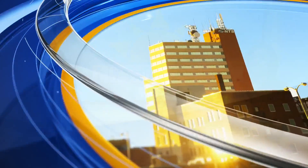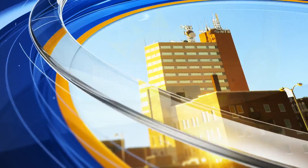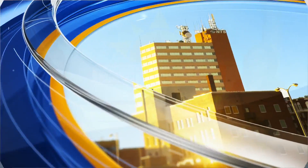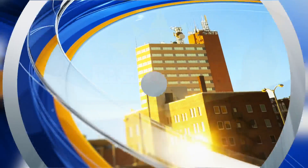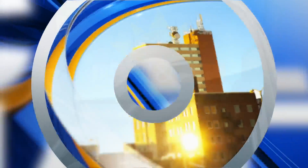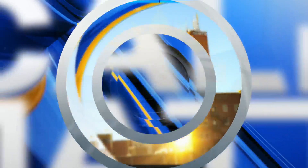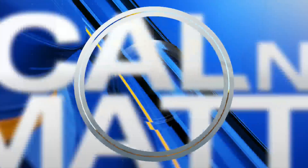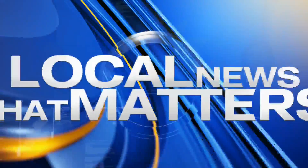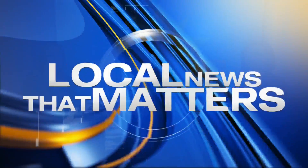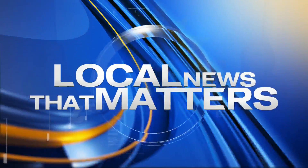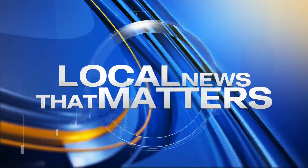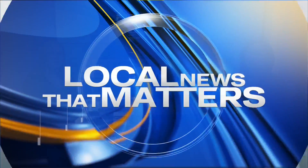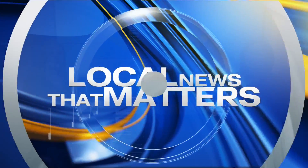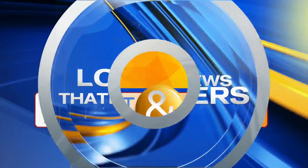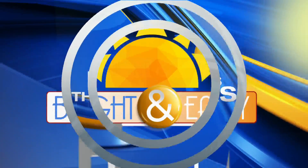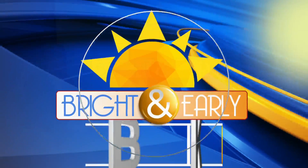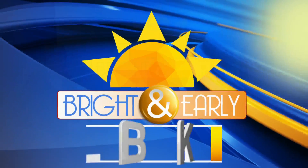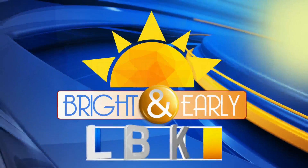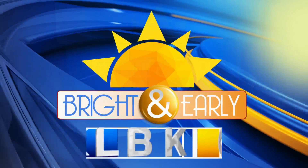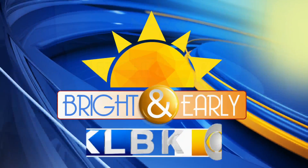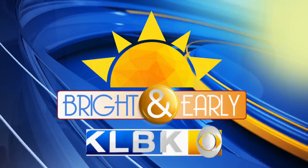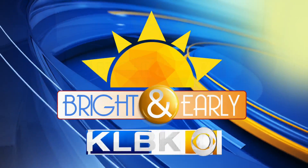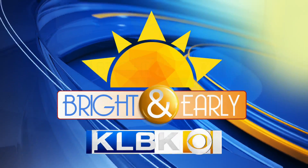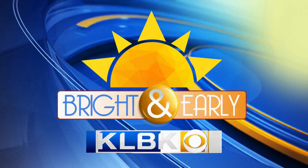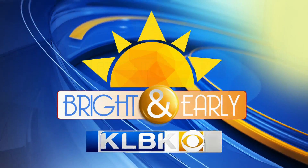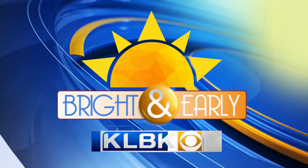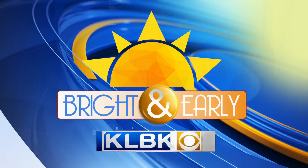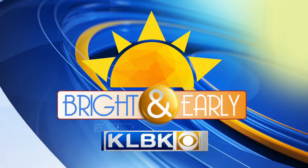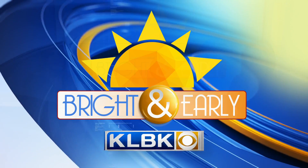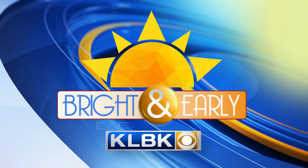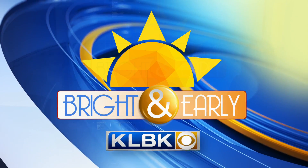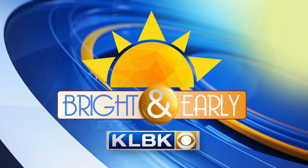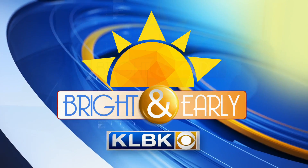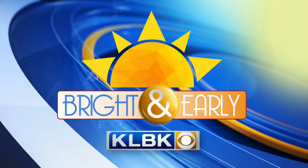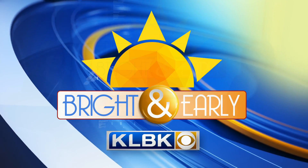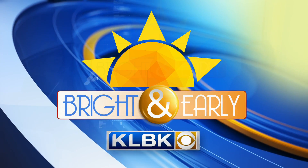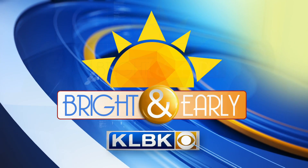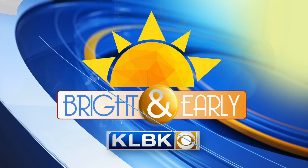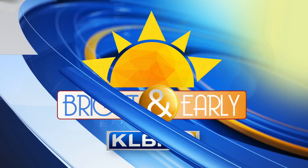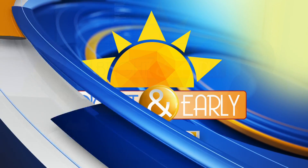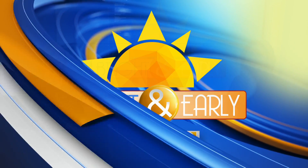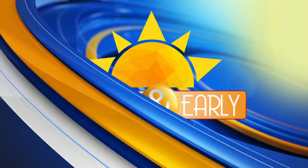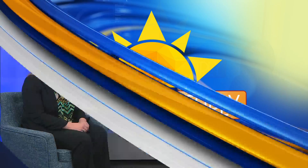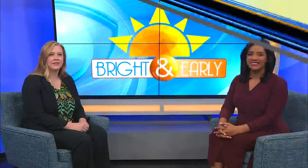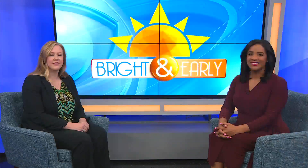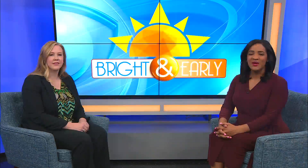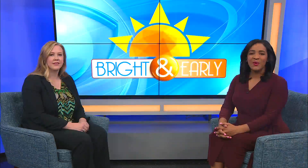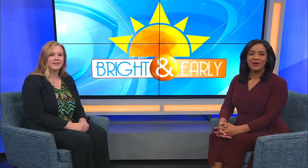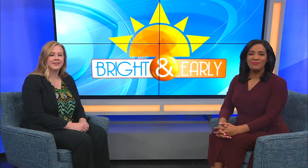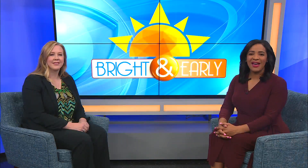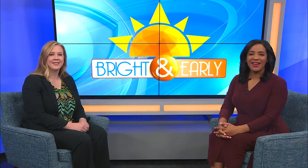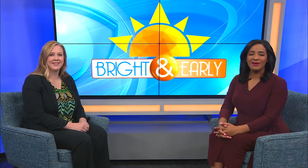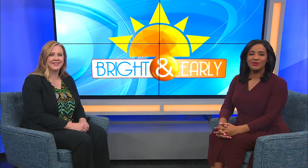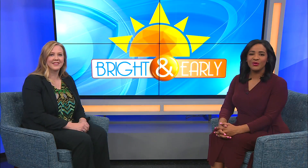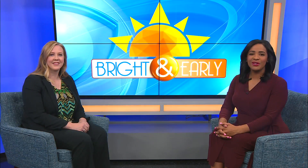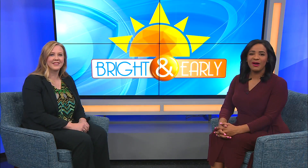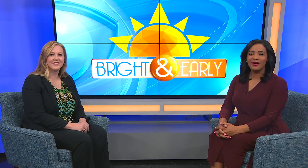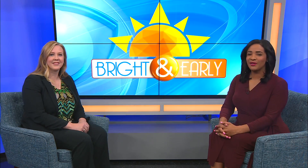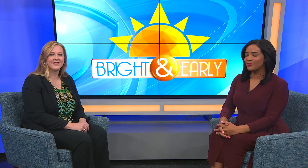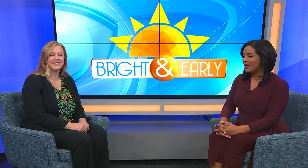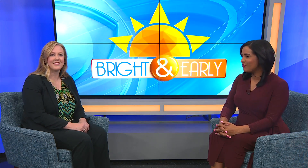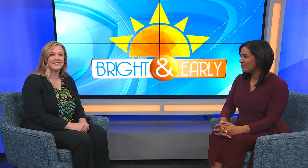local news that matters you're watching KLBK bright and early welcome back I am